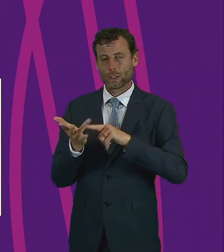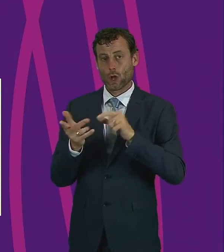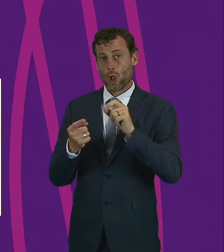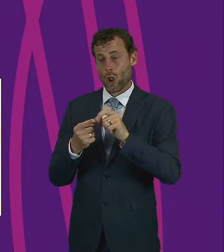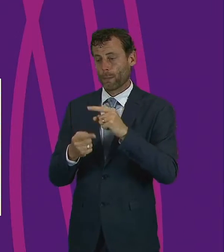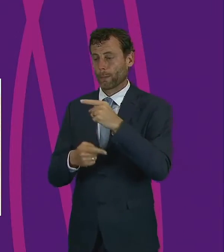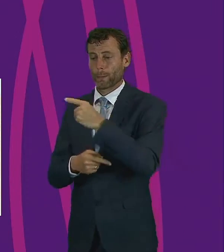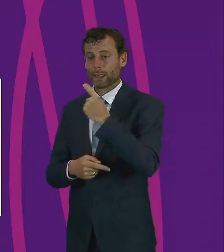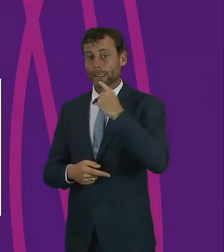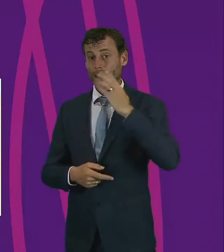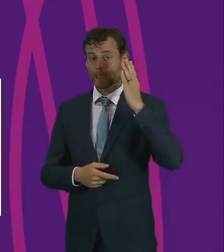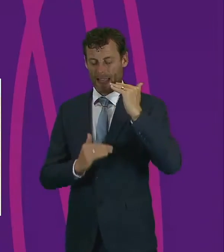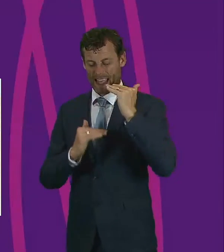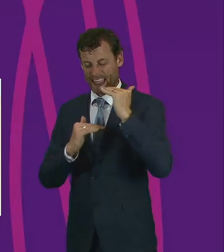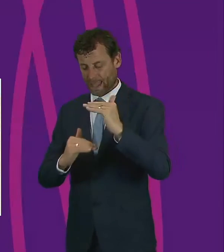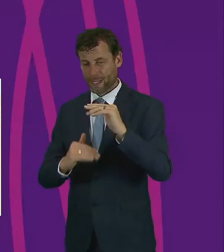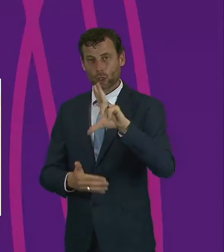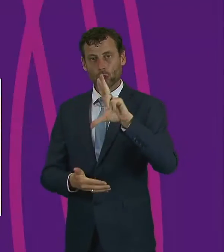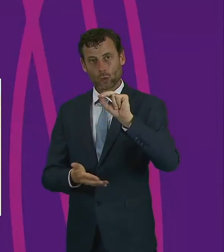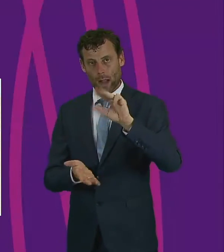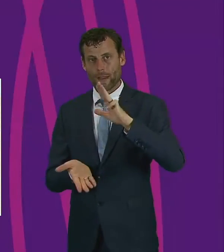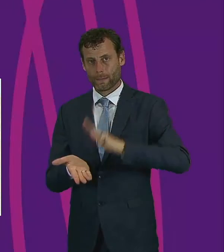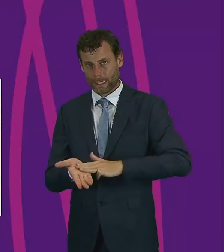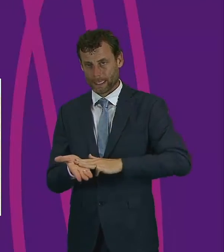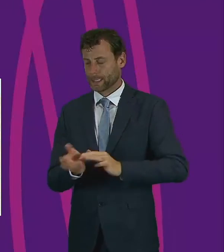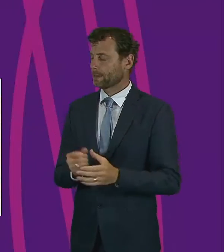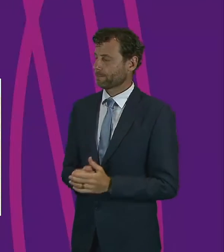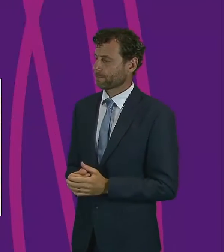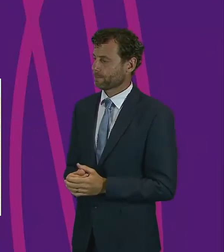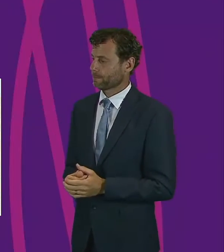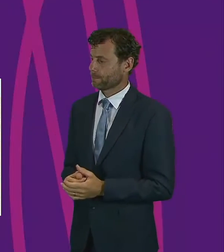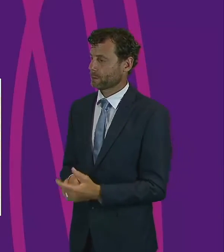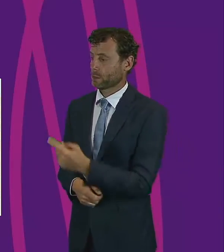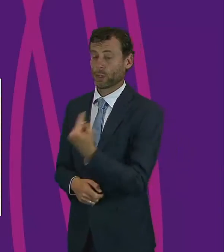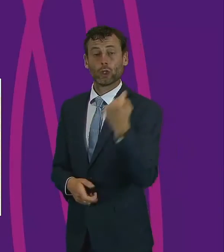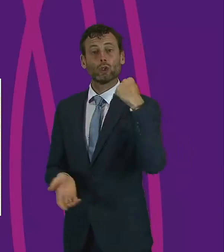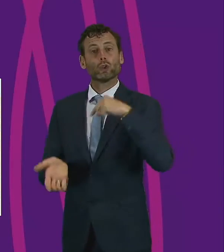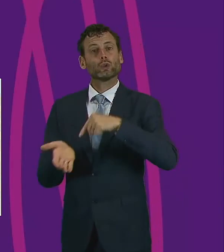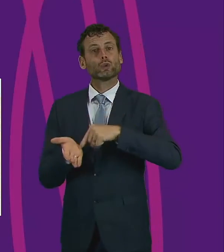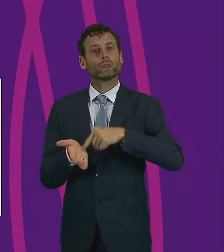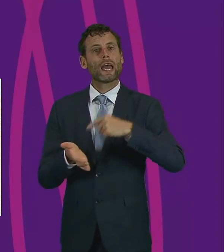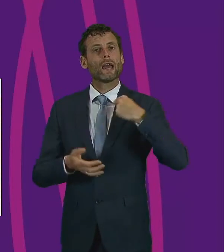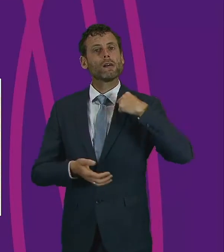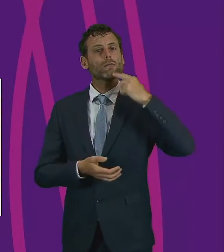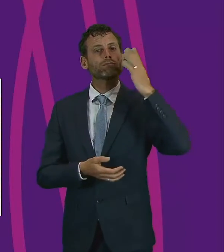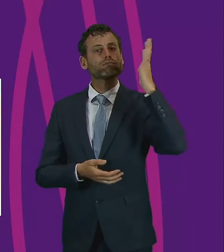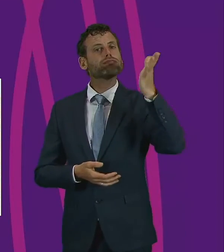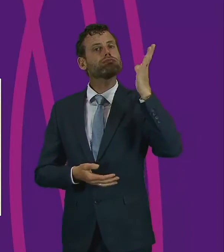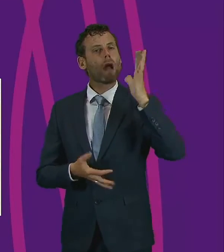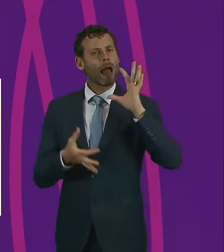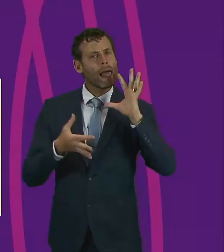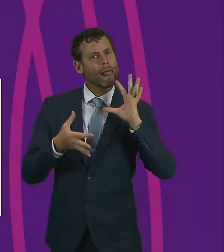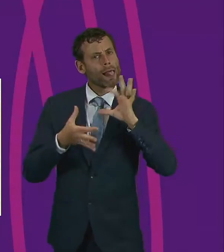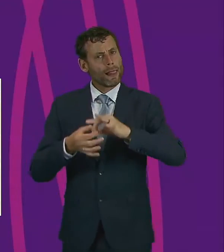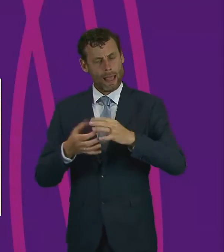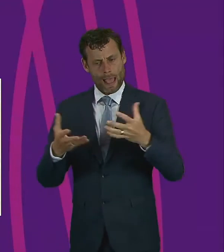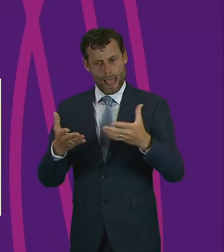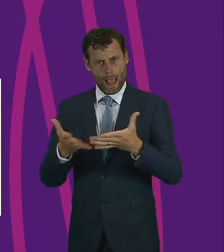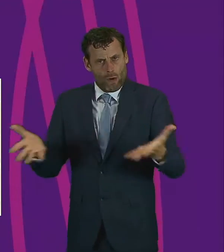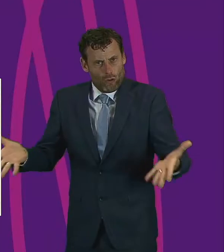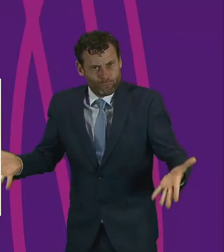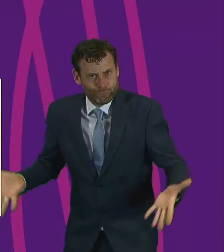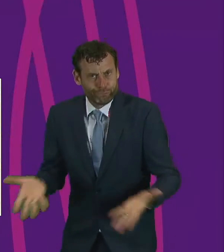minutes. Presiding Officer, last Tuesday I made a statement to Parliament about our approach to the restart and